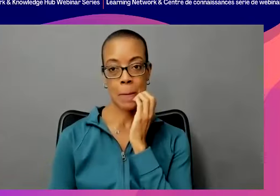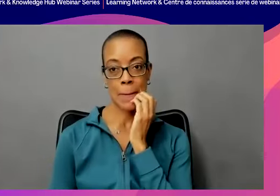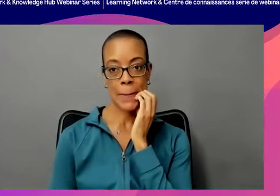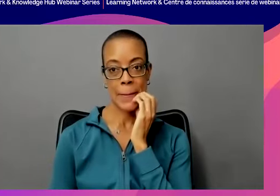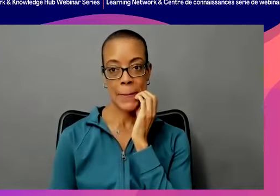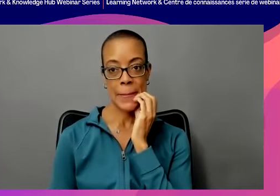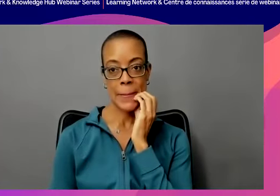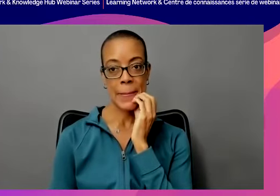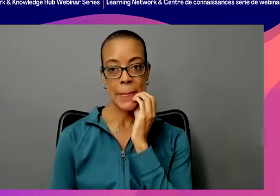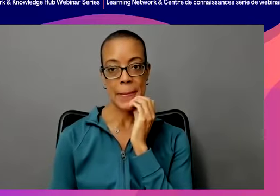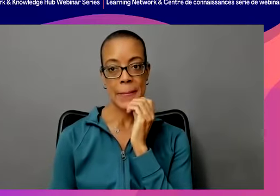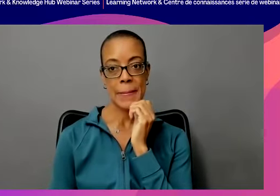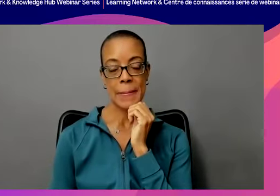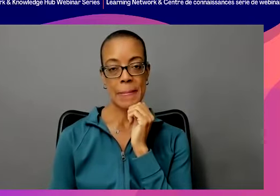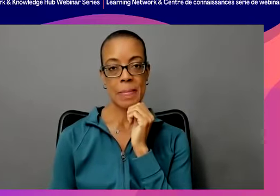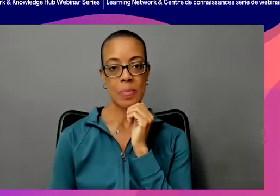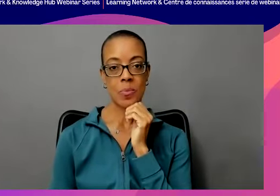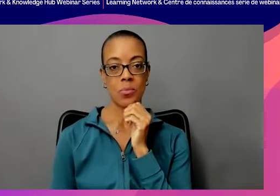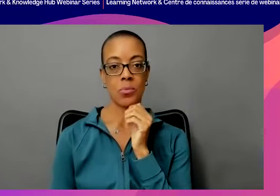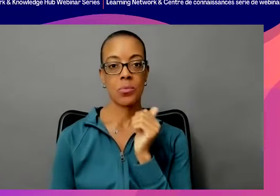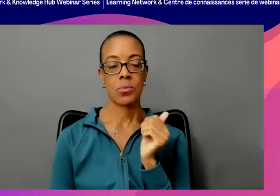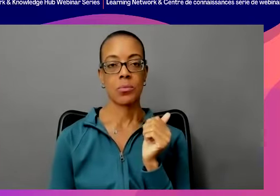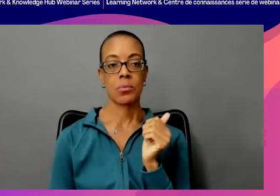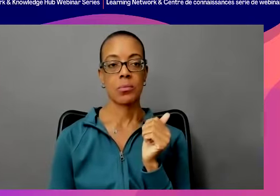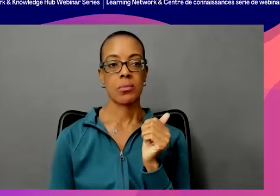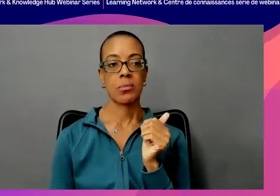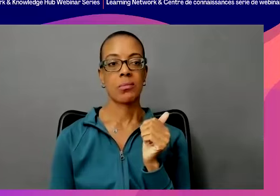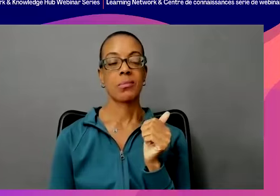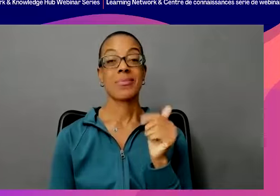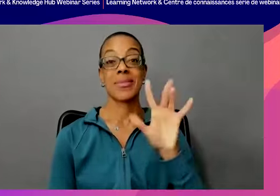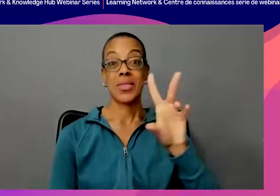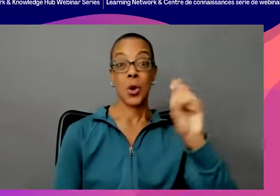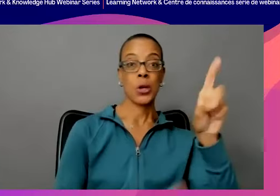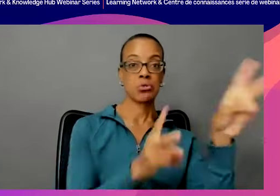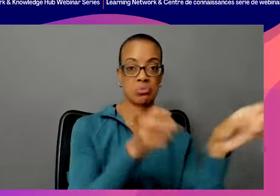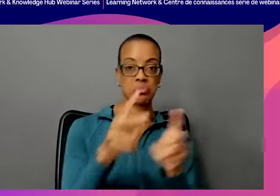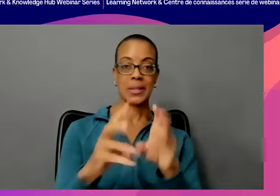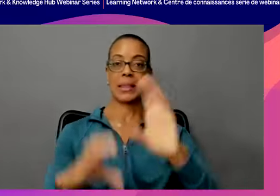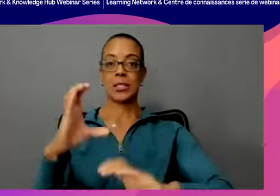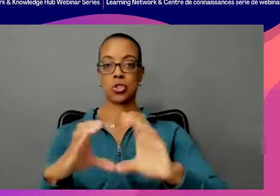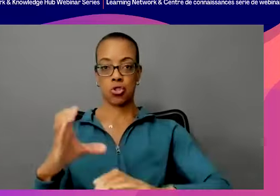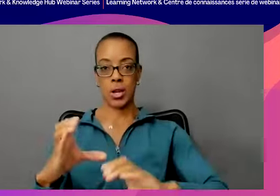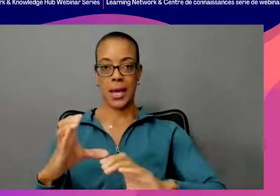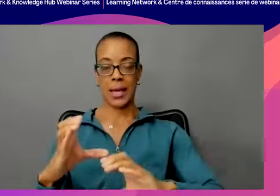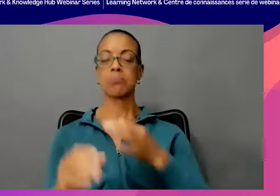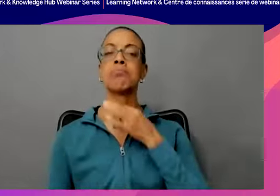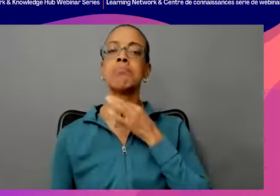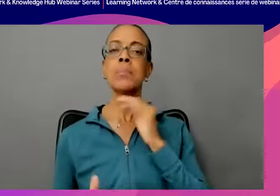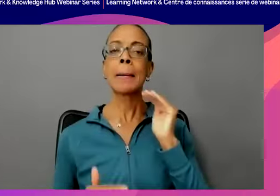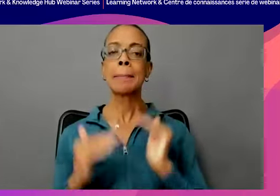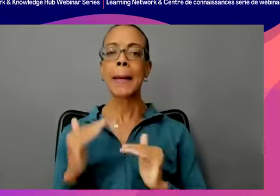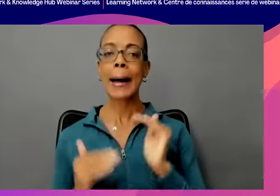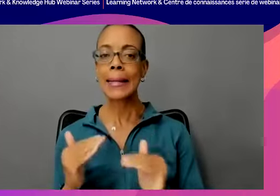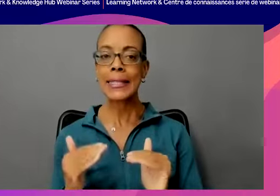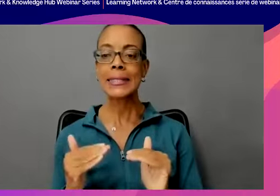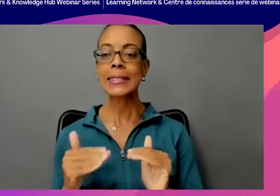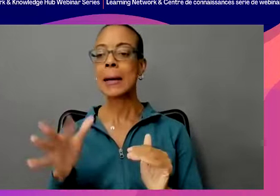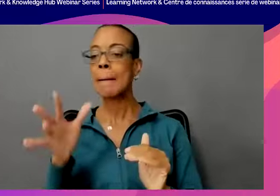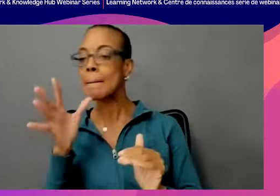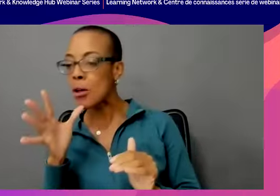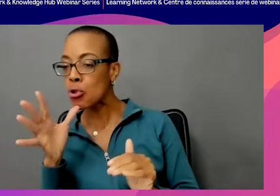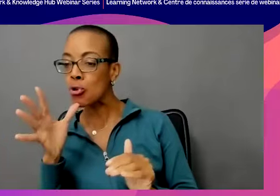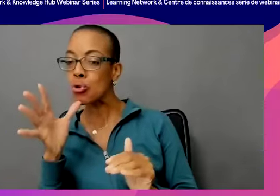in the chat as well. So they're curious about balance with all that is happening, especially for mothers. How can they